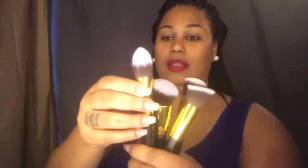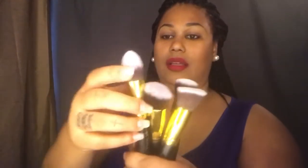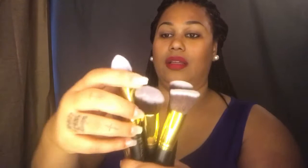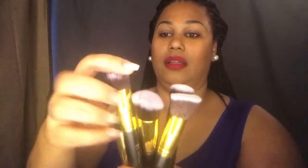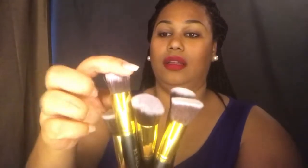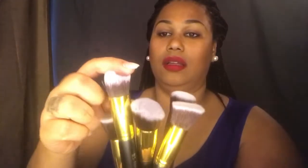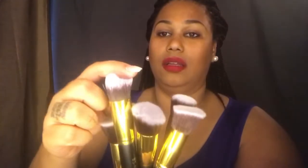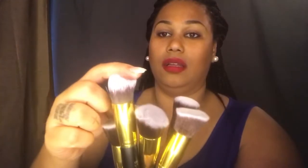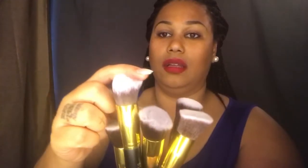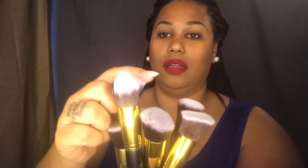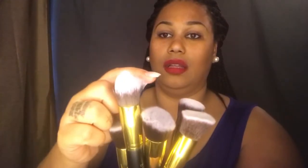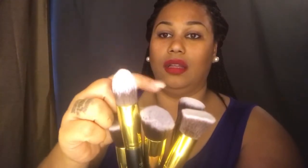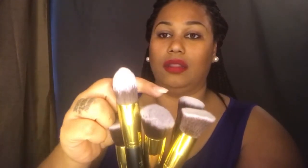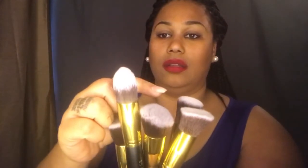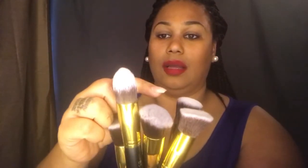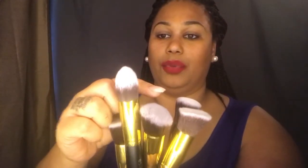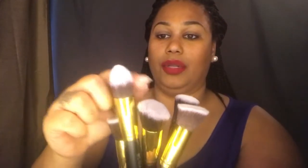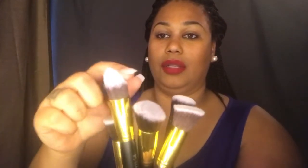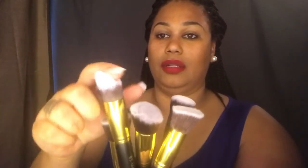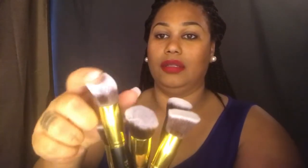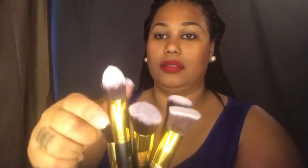that. Look how pretty that is.